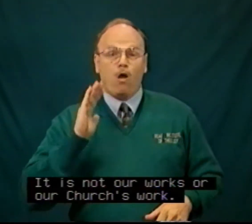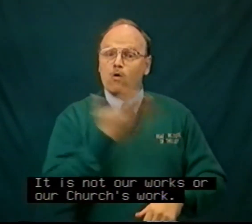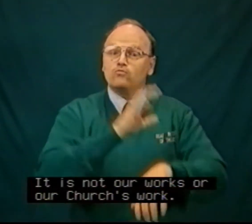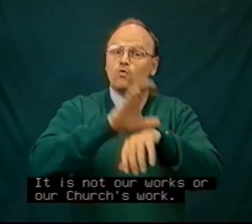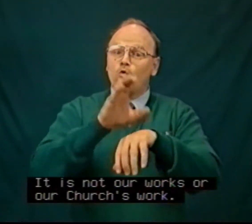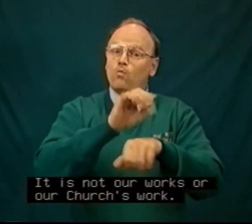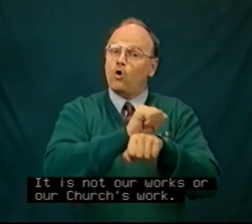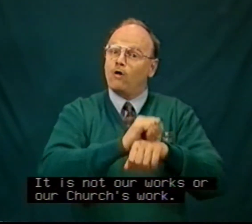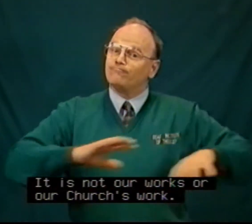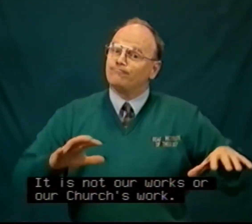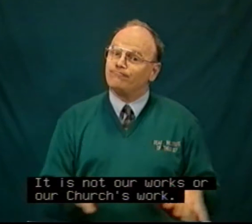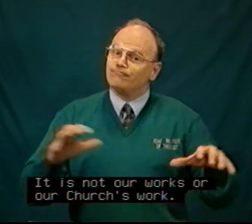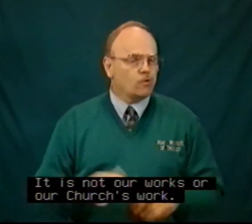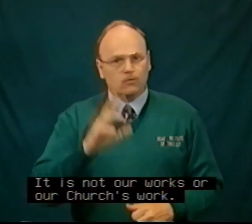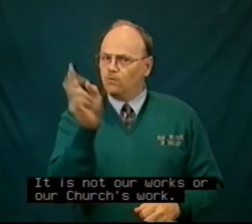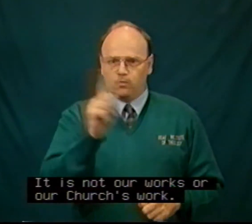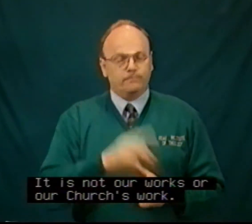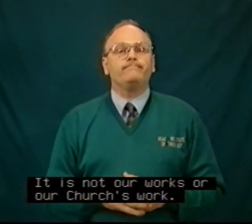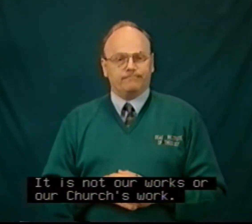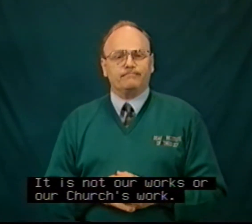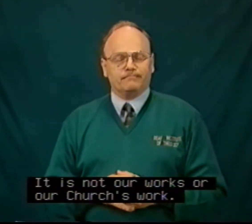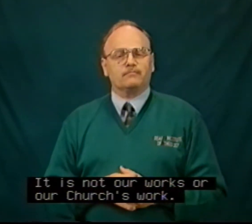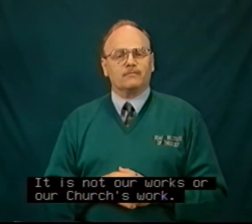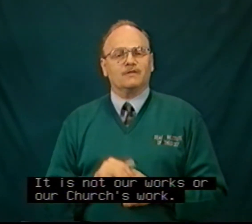It is not our own works or our church's works.